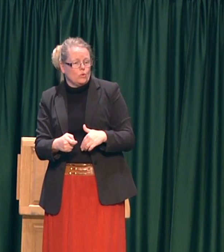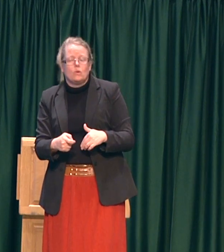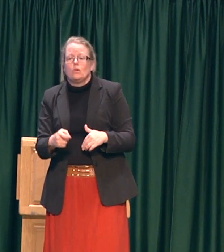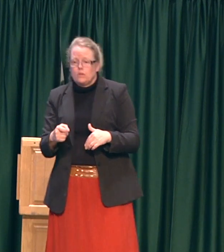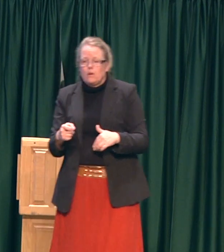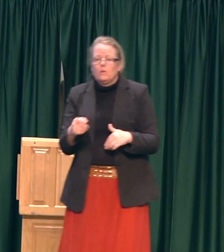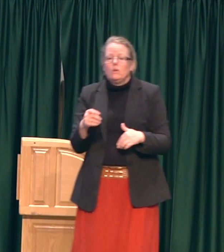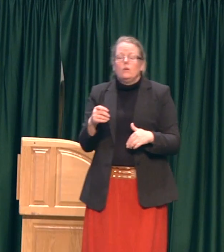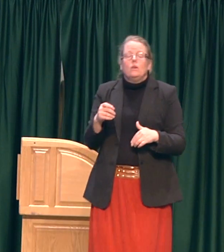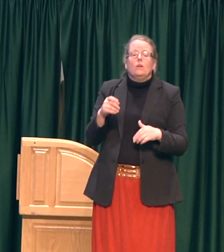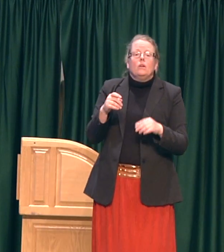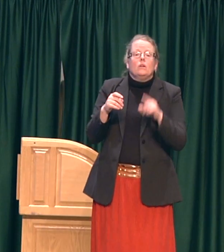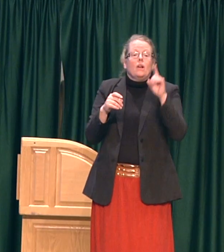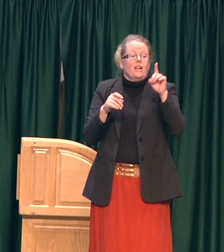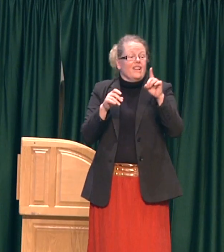interpreting services.